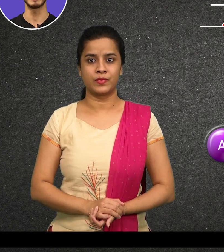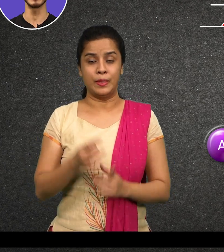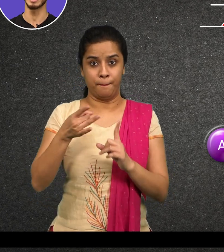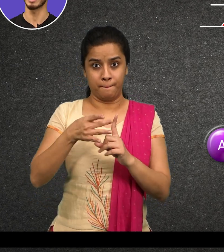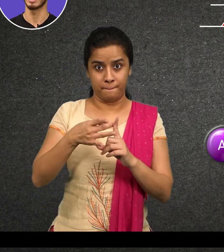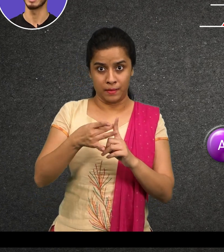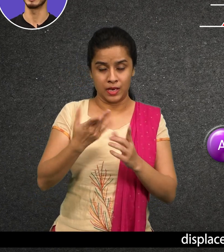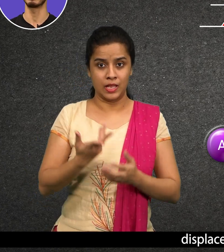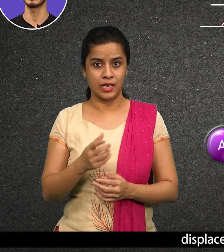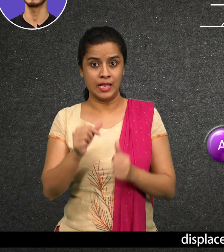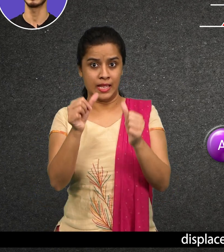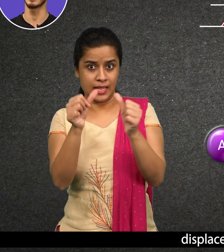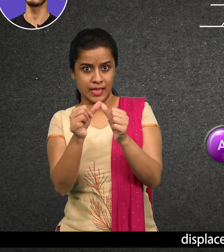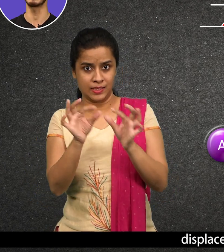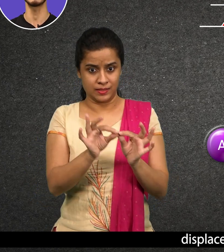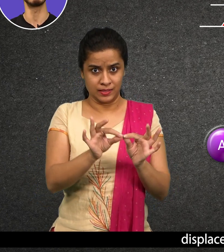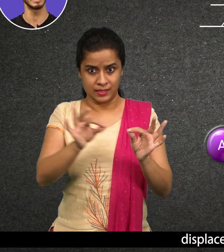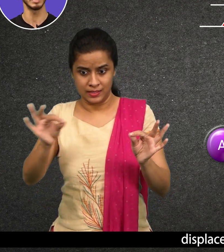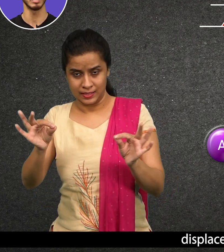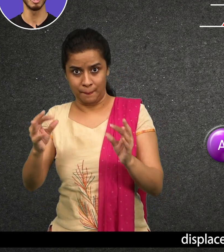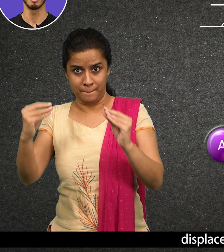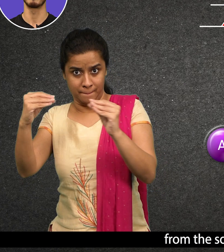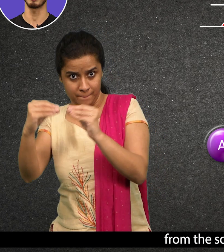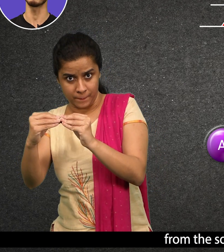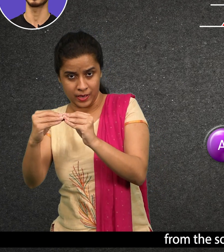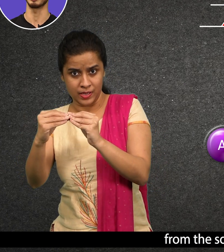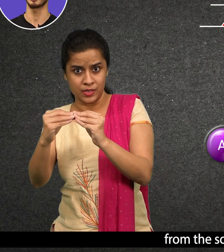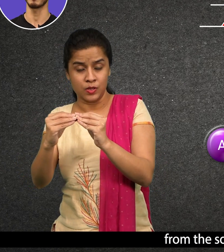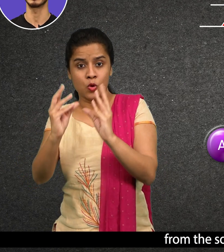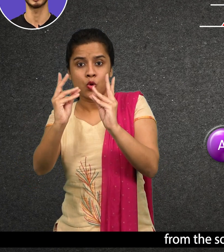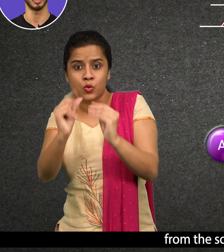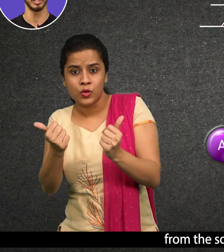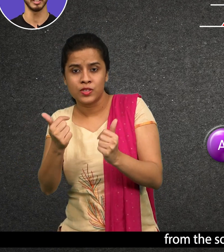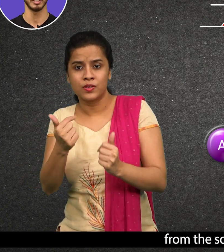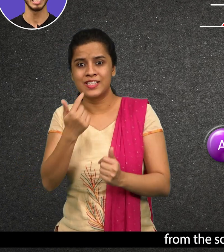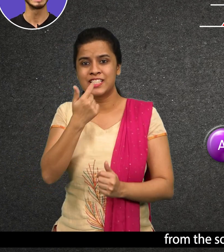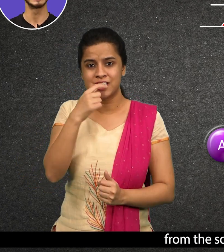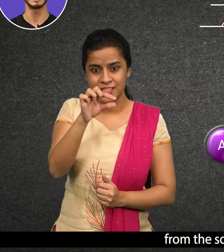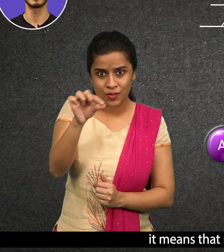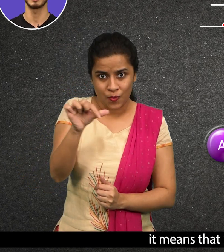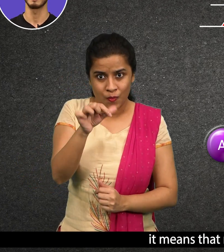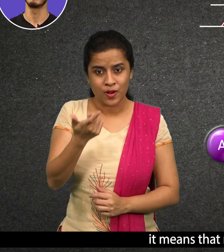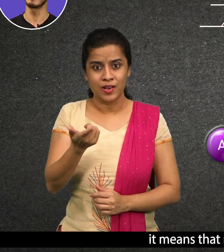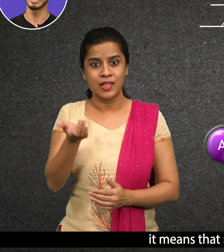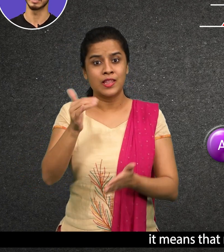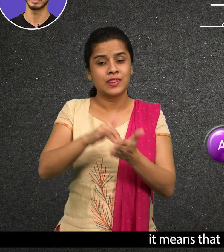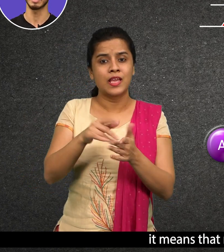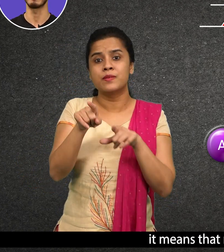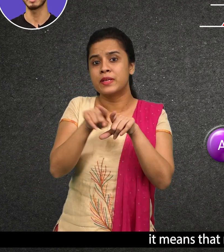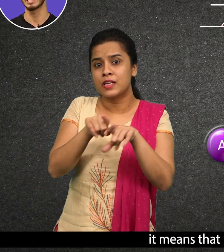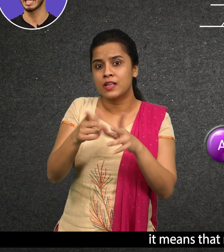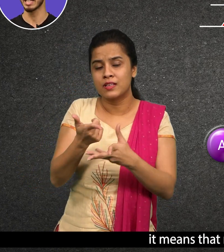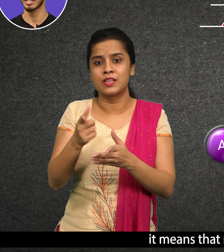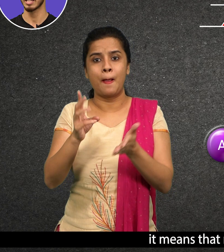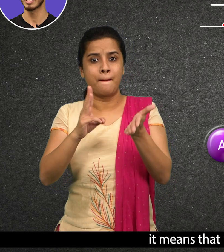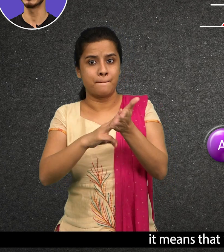If metal A displaces another metal B from the solution of its salt, then it means that